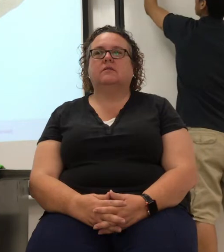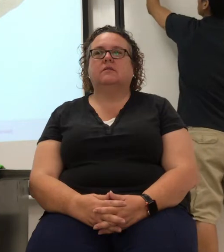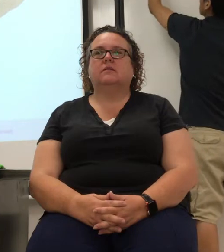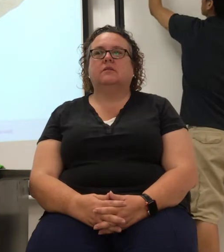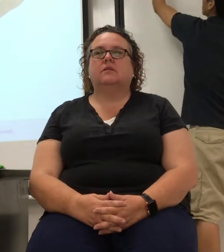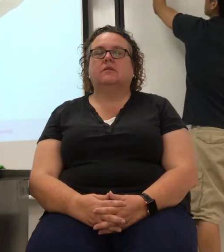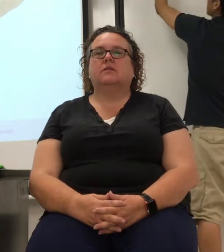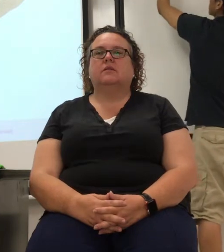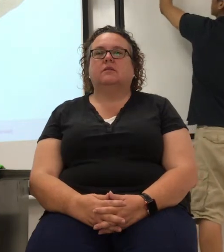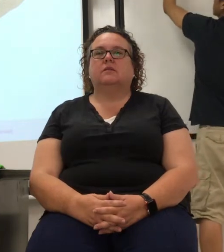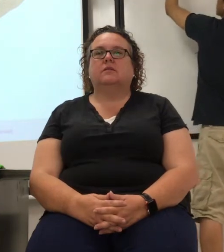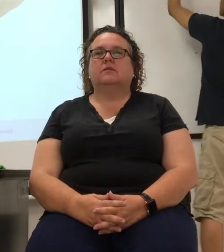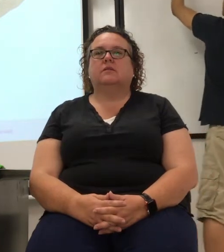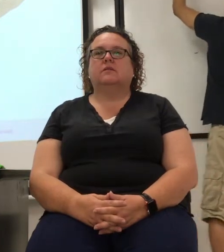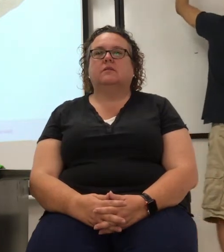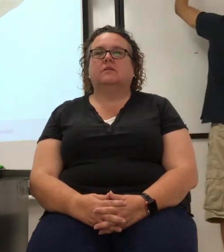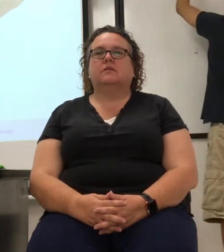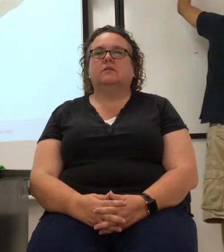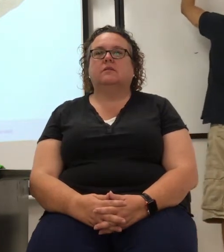Two